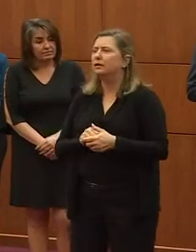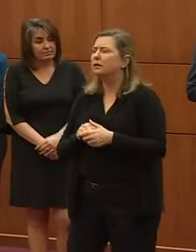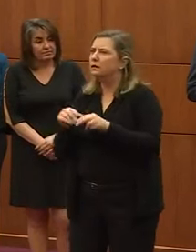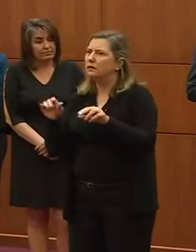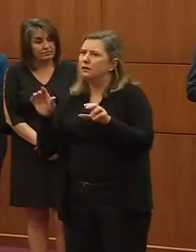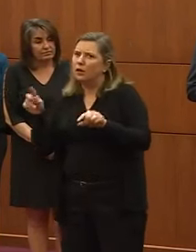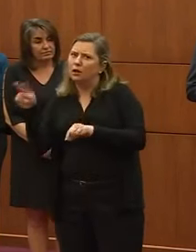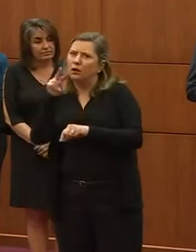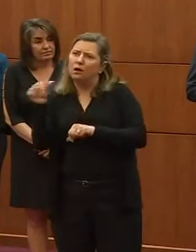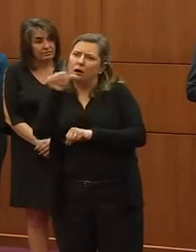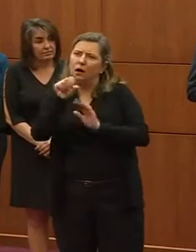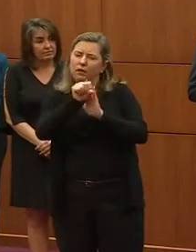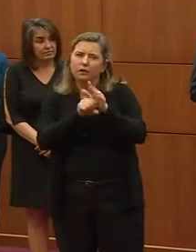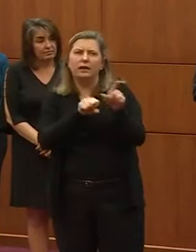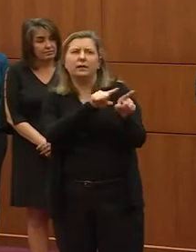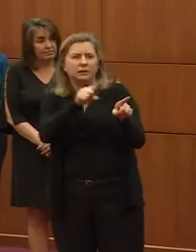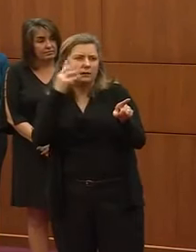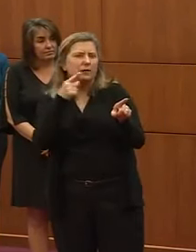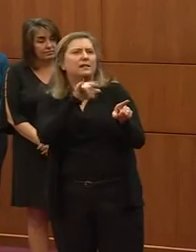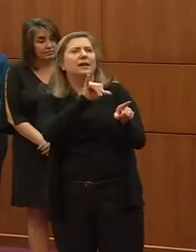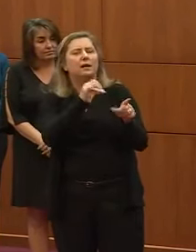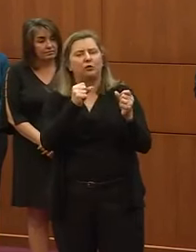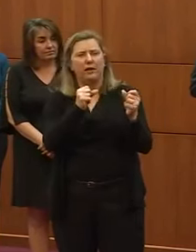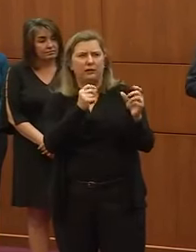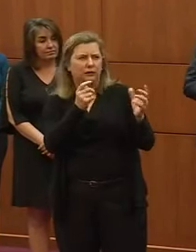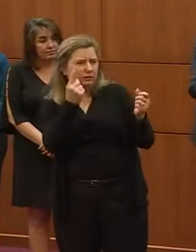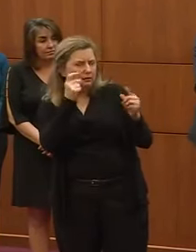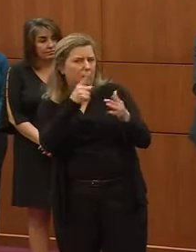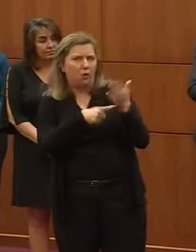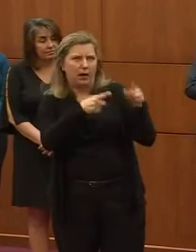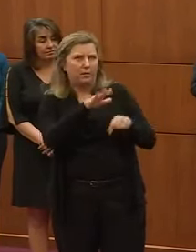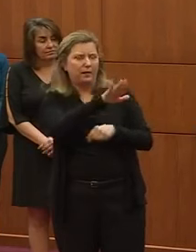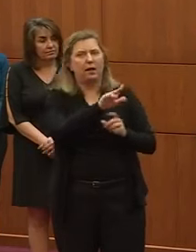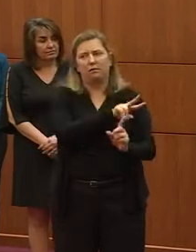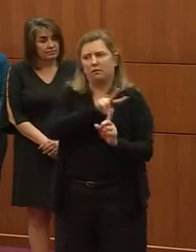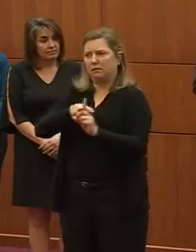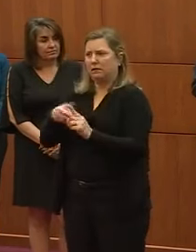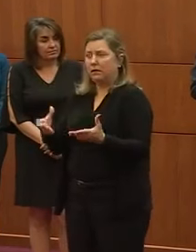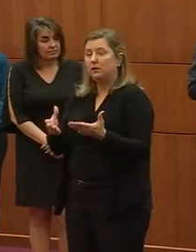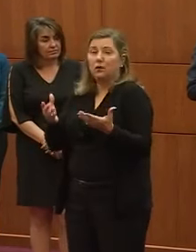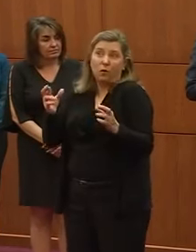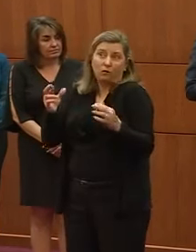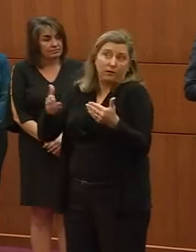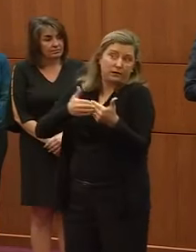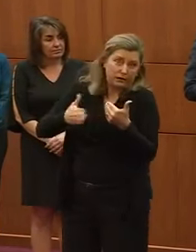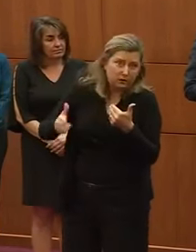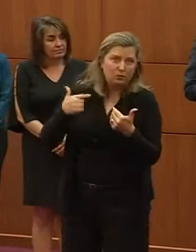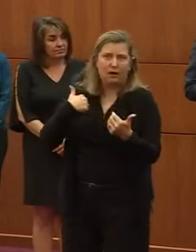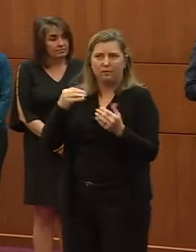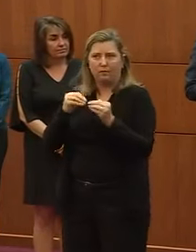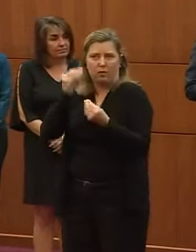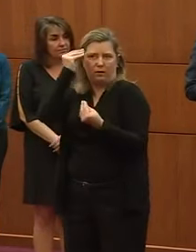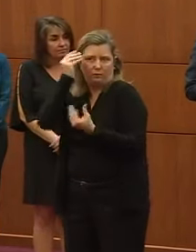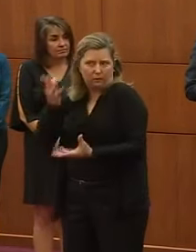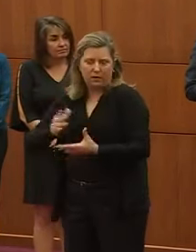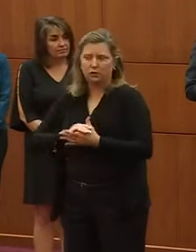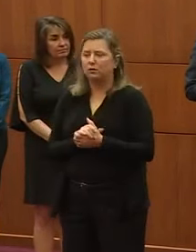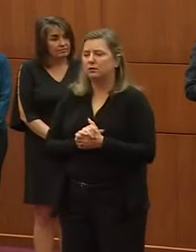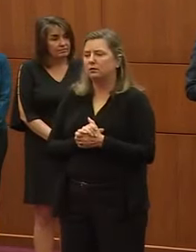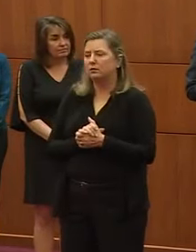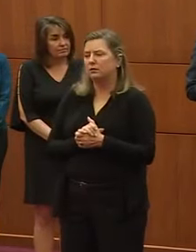states and trying to look at modeling. So we hope to have more information moving forward. But we are seeing